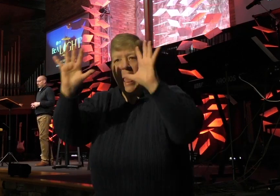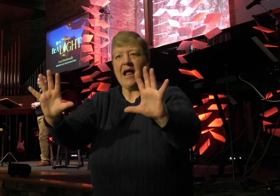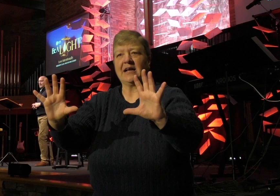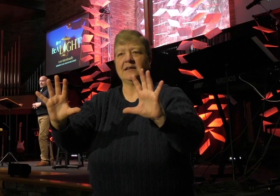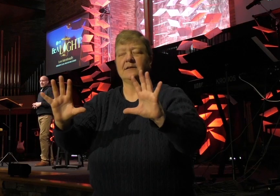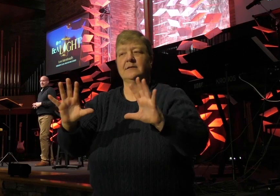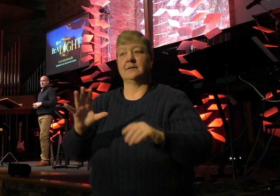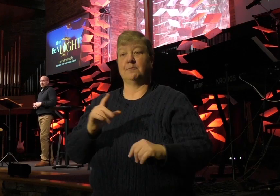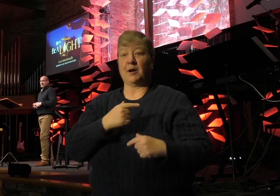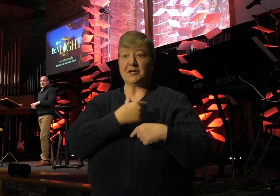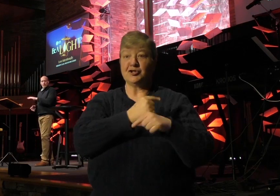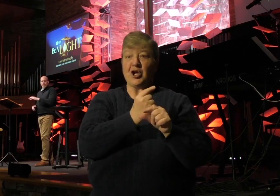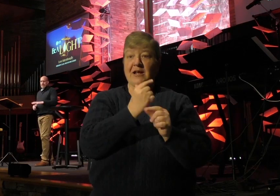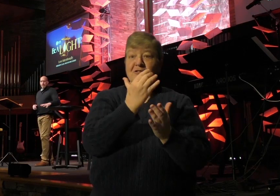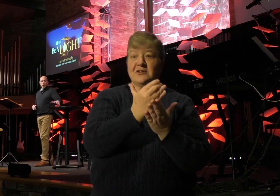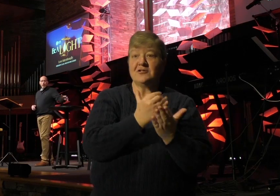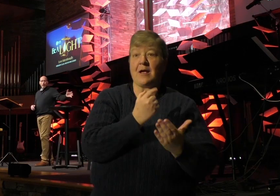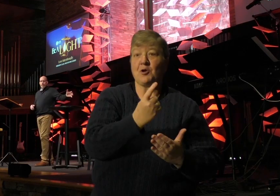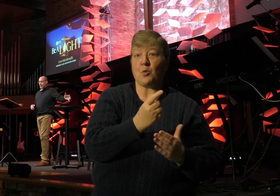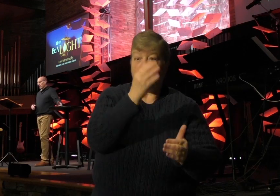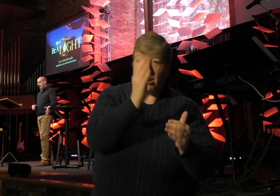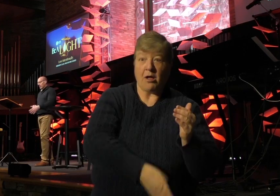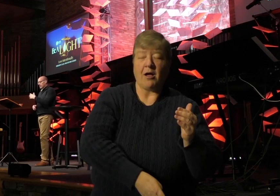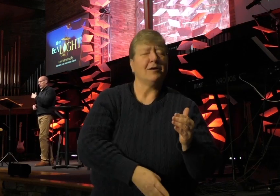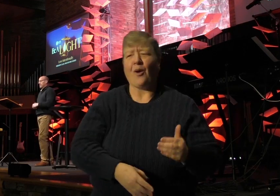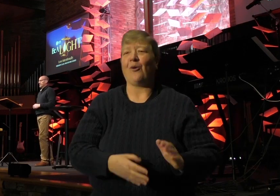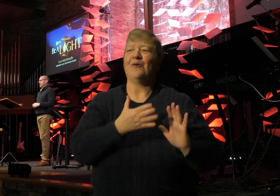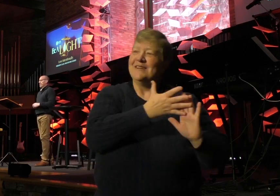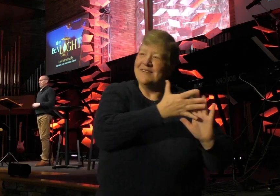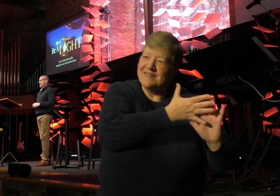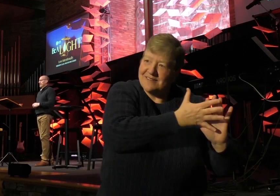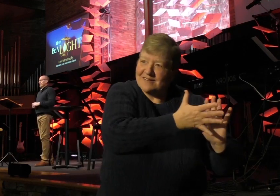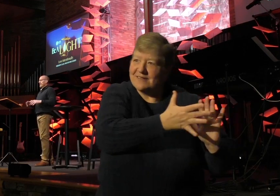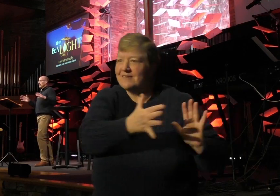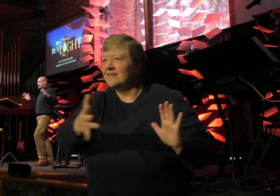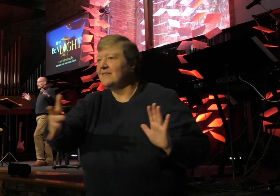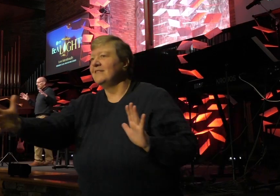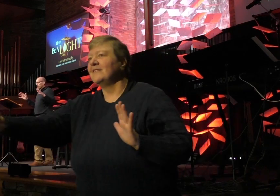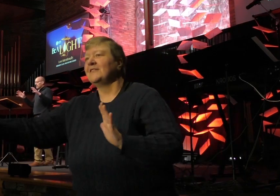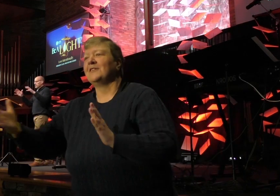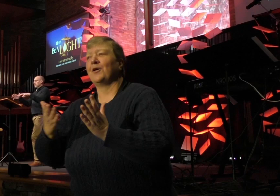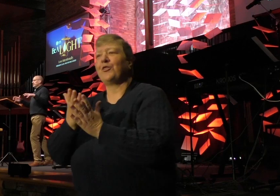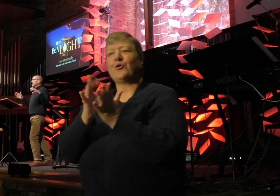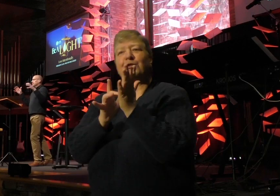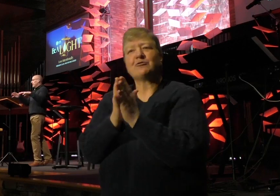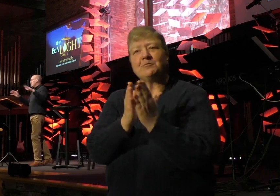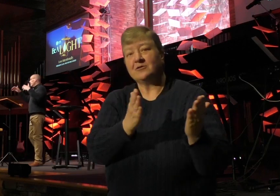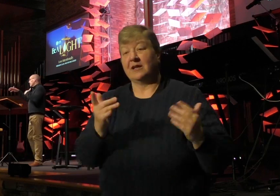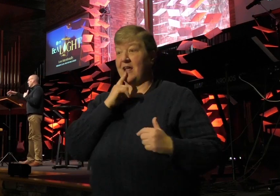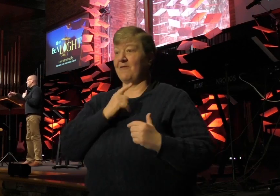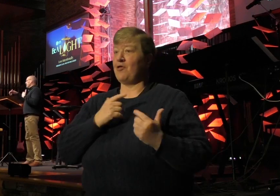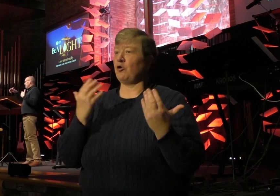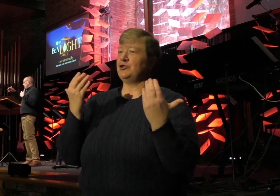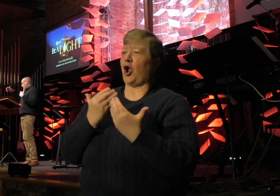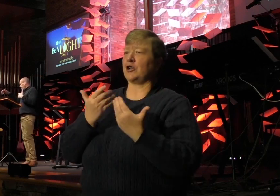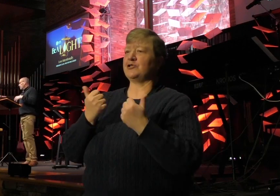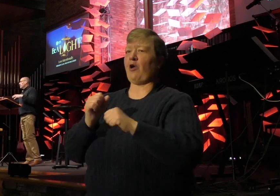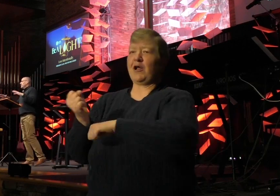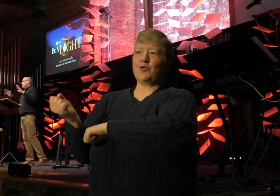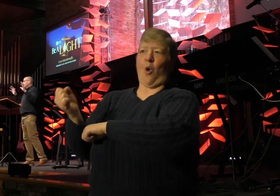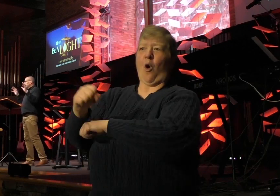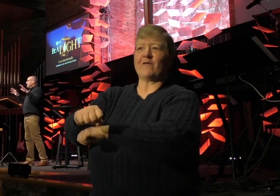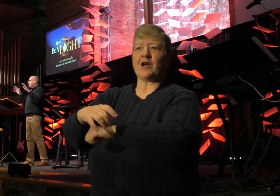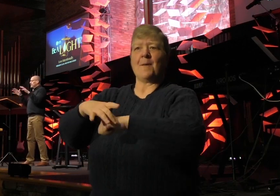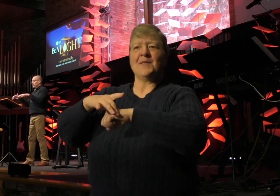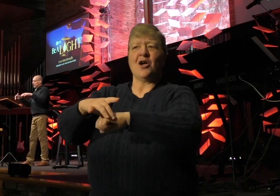Genesis chapter 1. It's a theme all throughout the scriptures. Even though darkness continually tried to overcome the